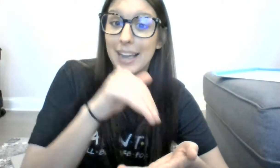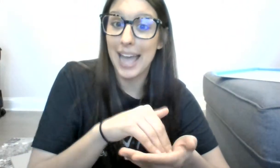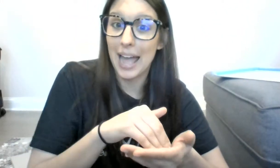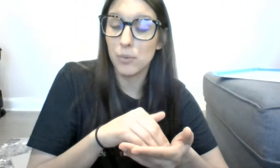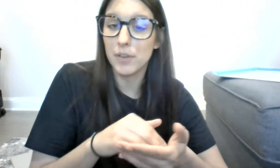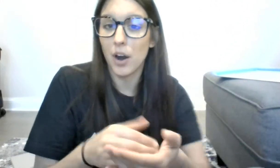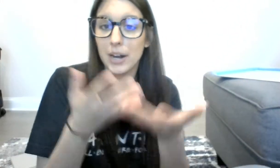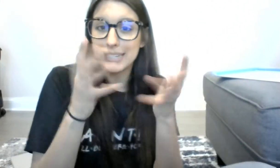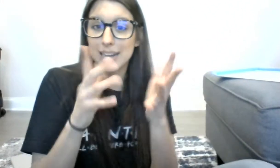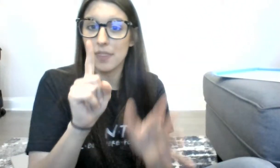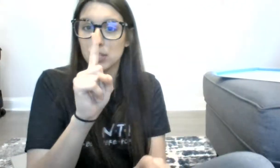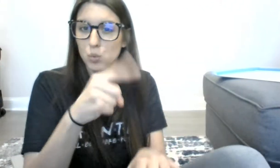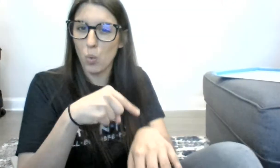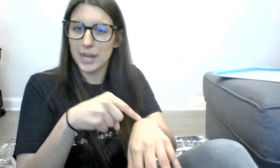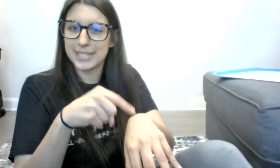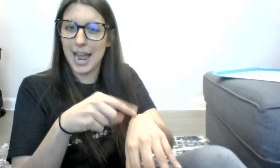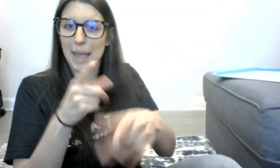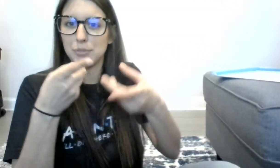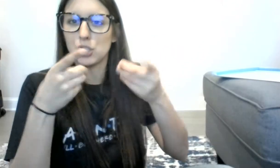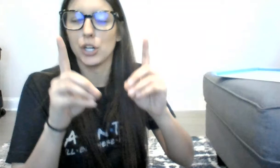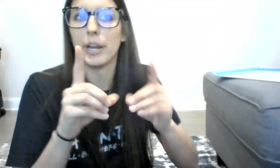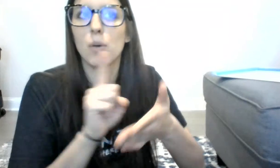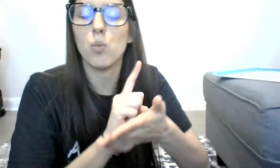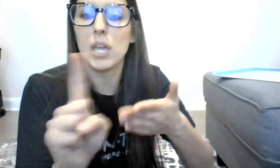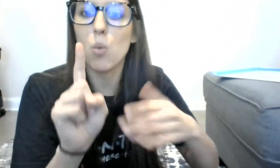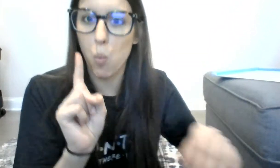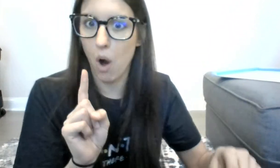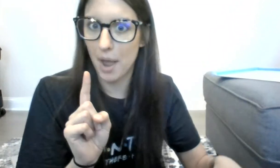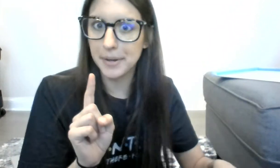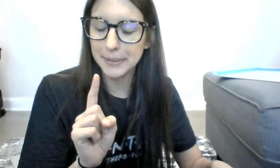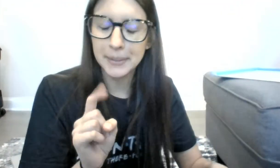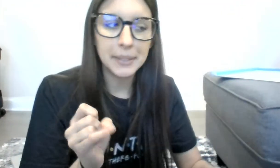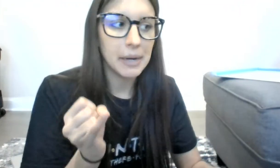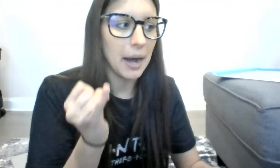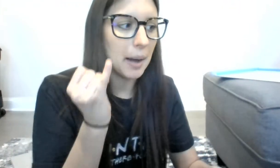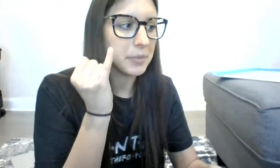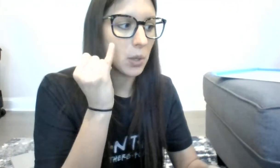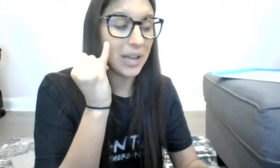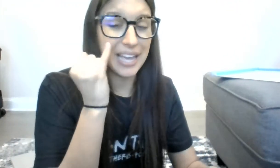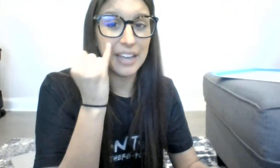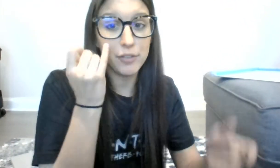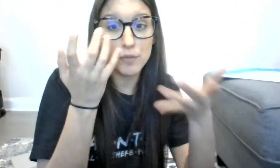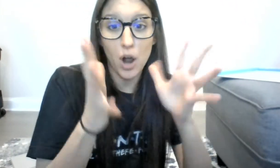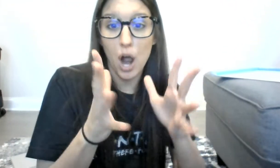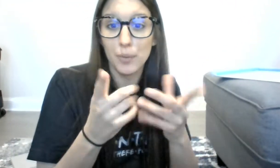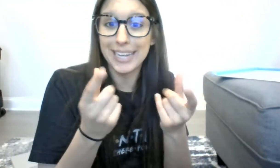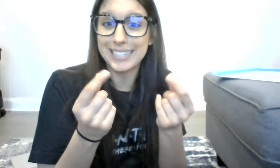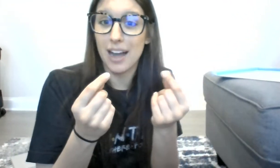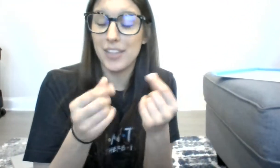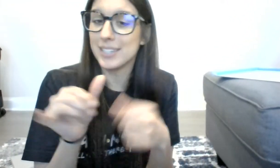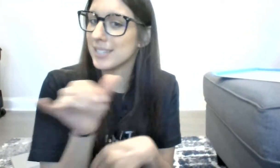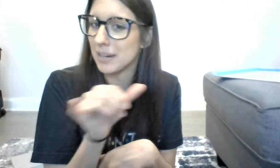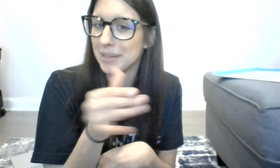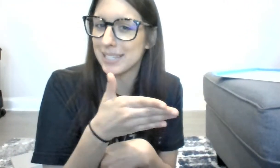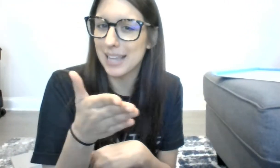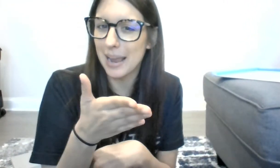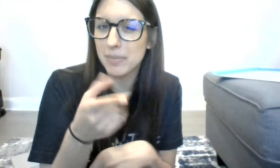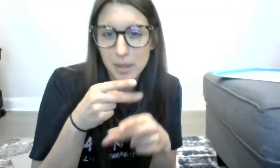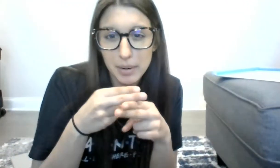Again, we've already done this one time during week 1. So if you've already done this, it's going to be the same thing but a little